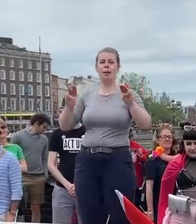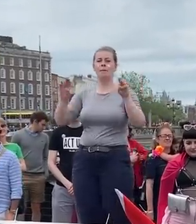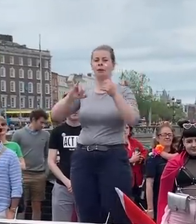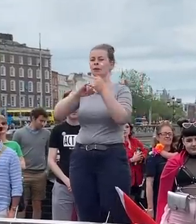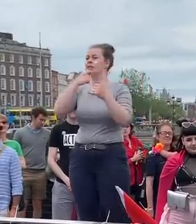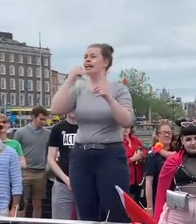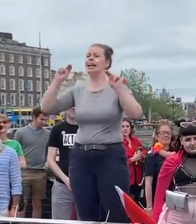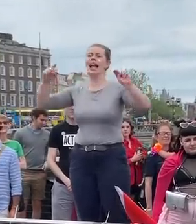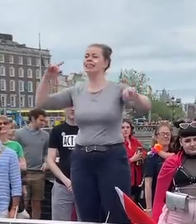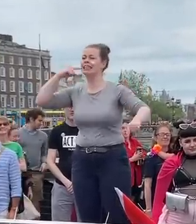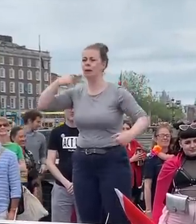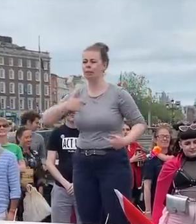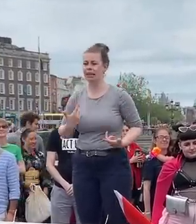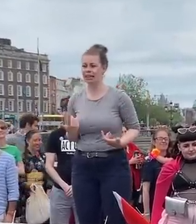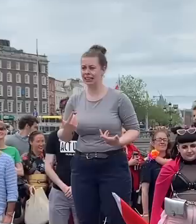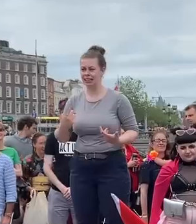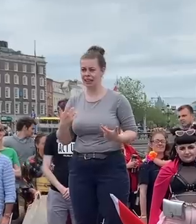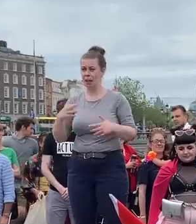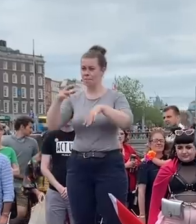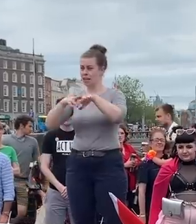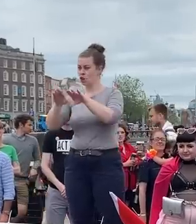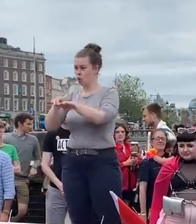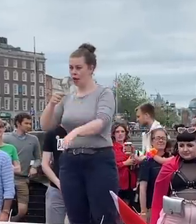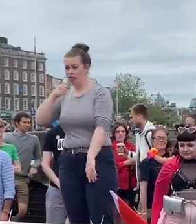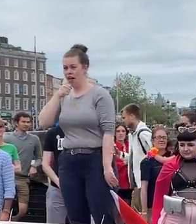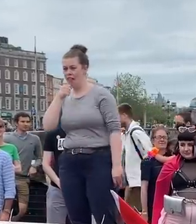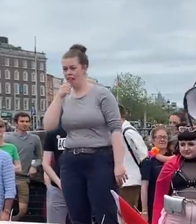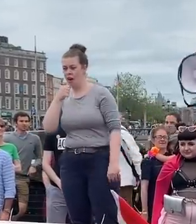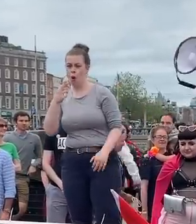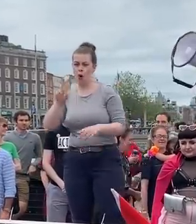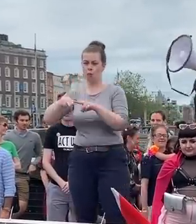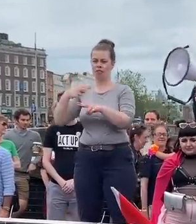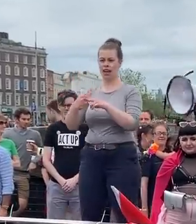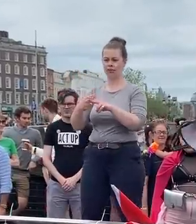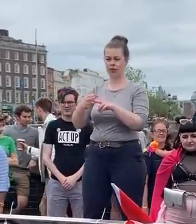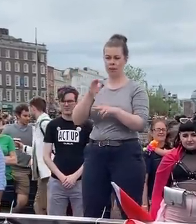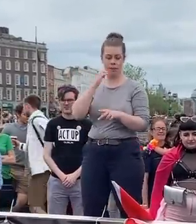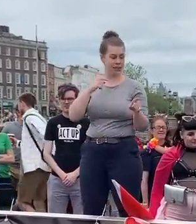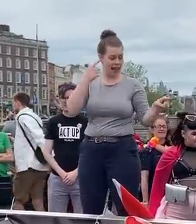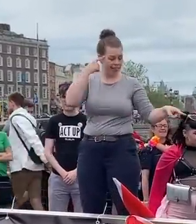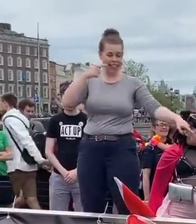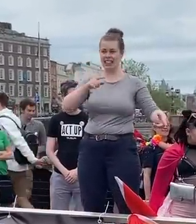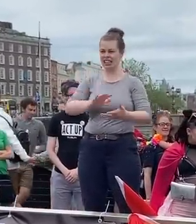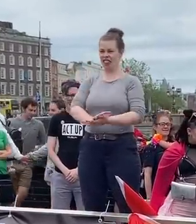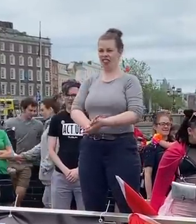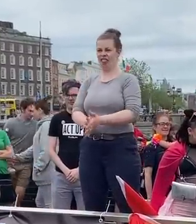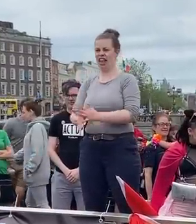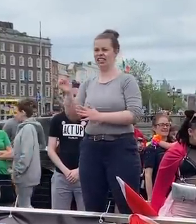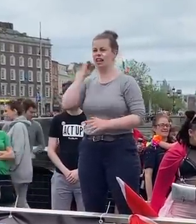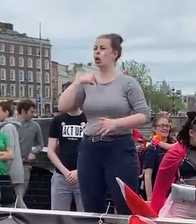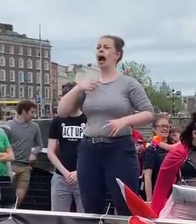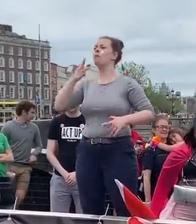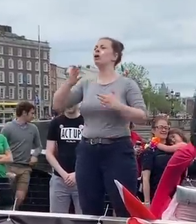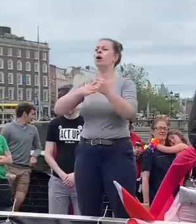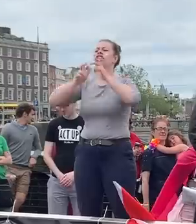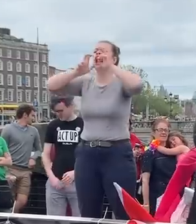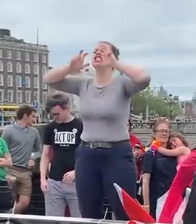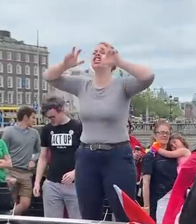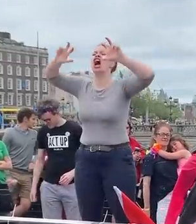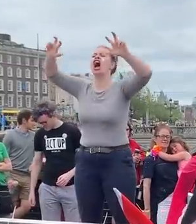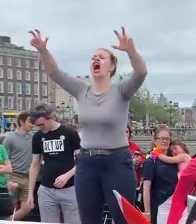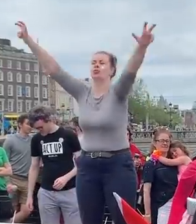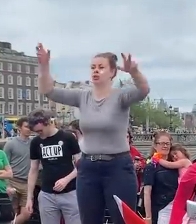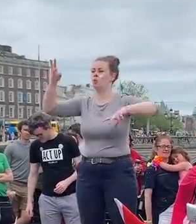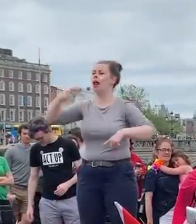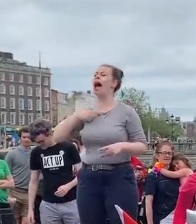that they can't hear me. Is it better if I do it like this? Because I think maybe this distorts a little bit. So I'm just going to shout. I'm just